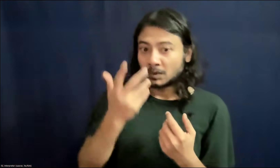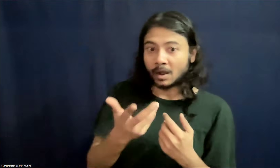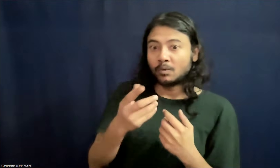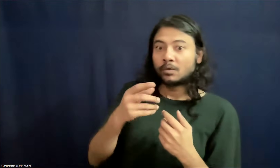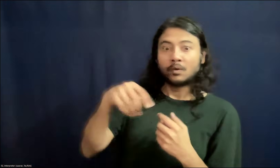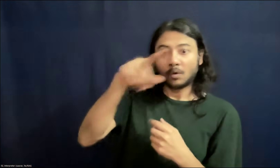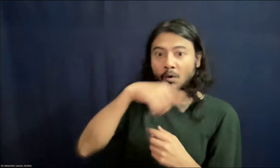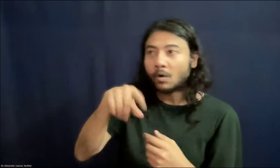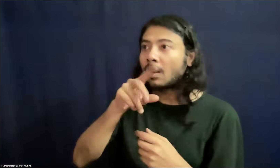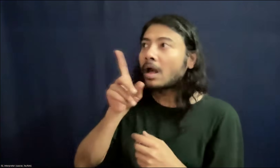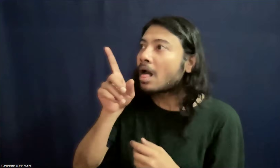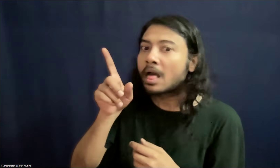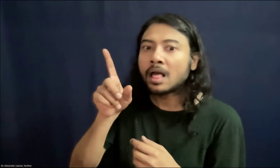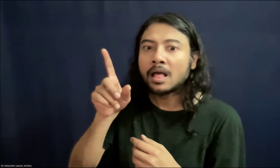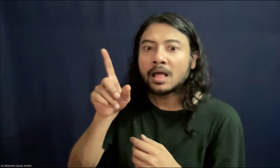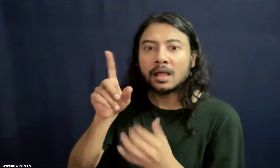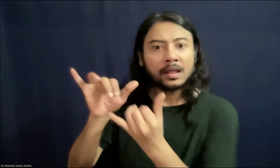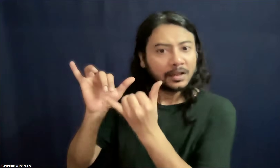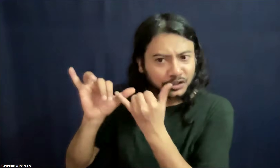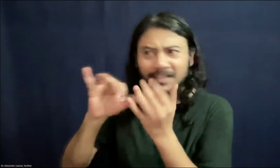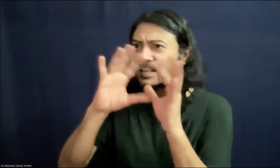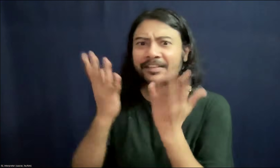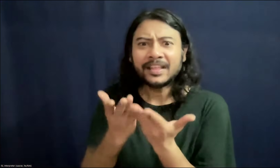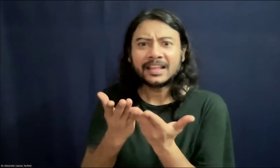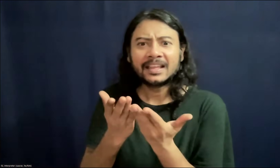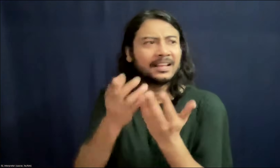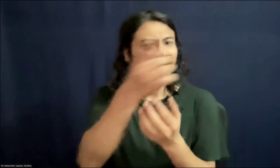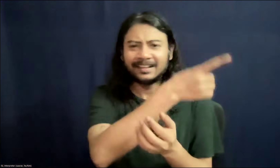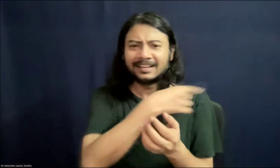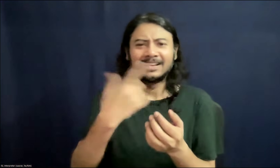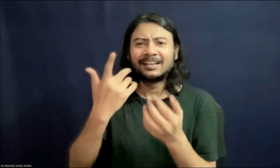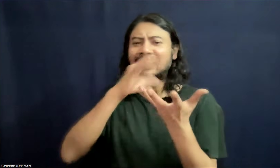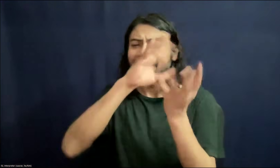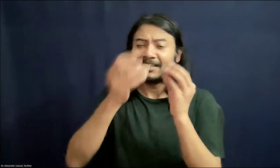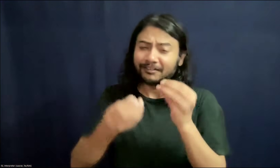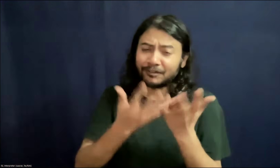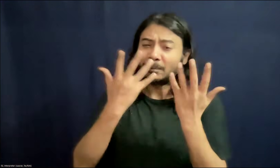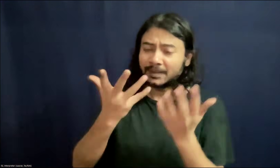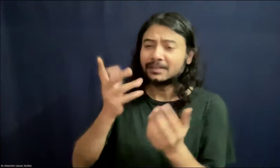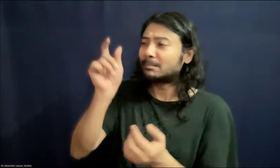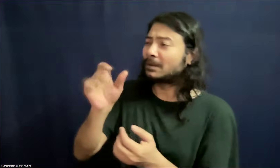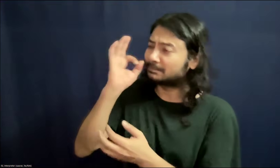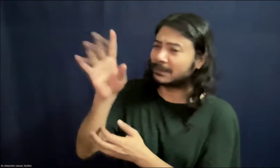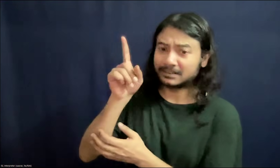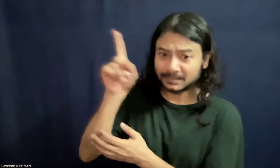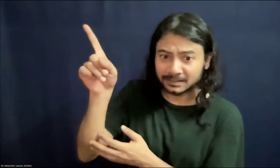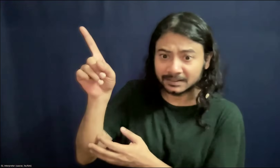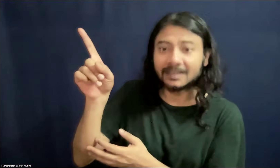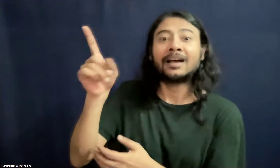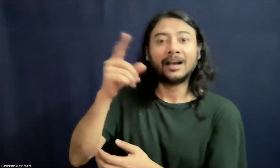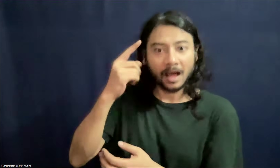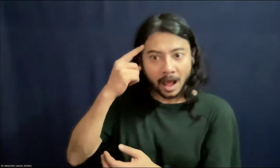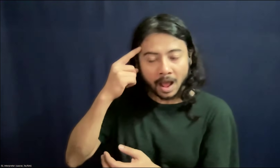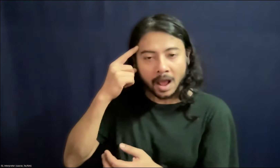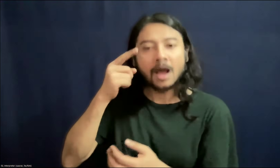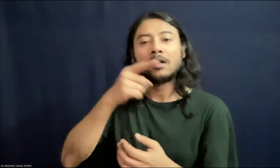Krishna. Accept that there is nobody above Krishna. Krishna is the Supreme Lord. Krishna is Purushottam. Try to get that knowledge. Try